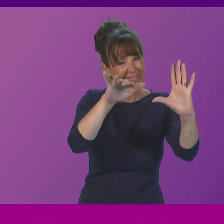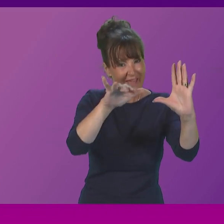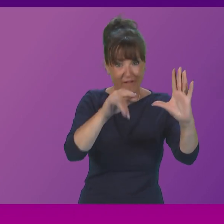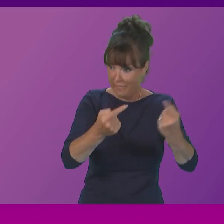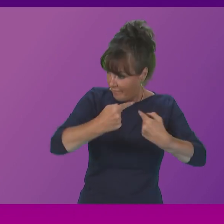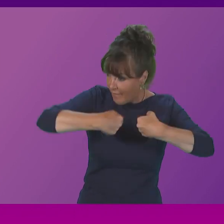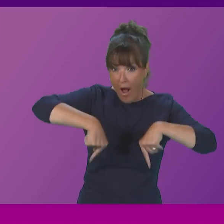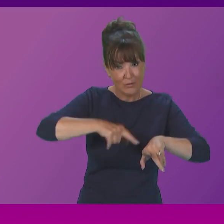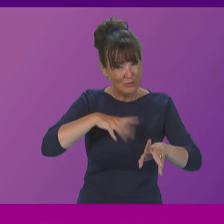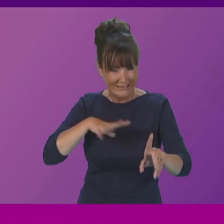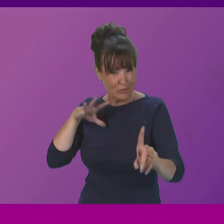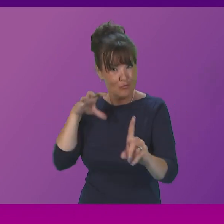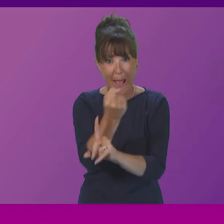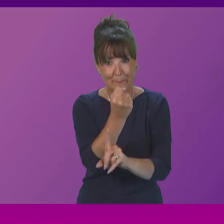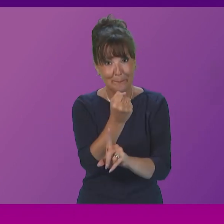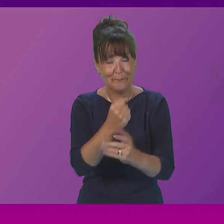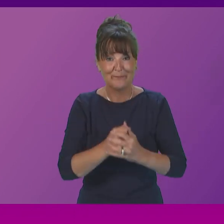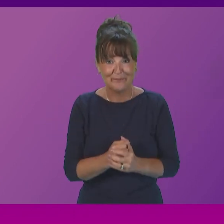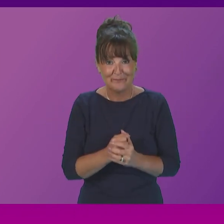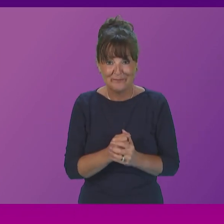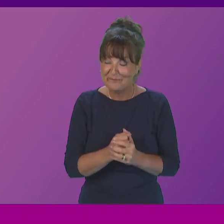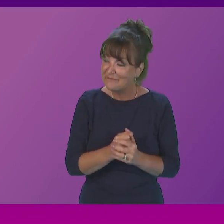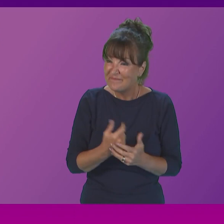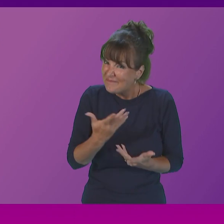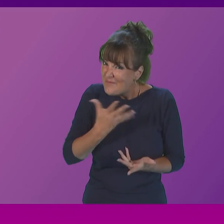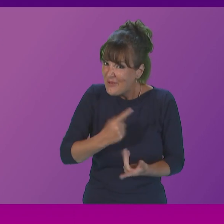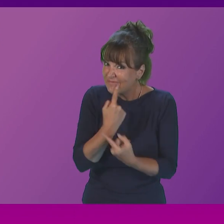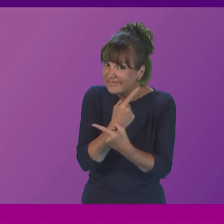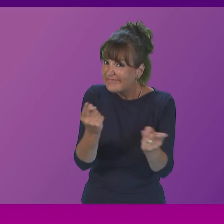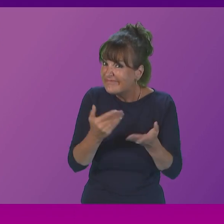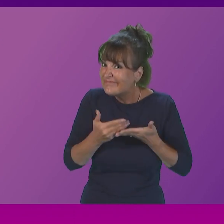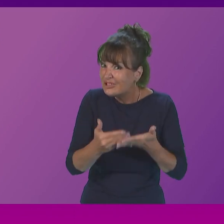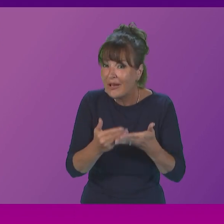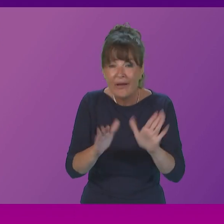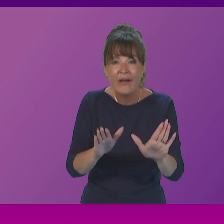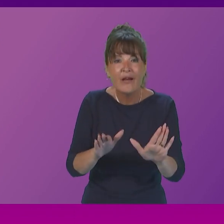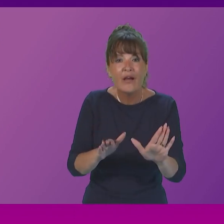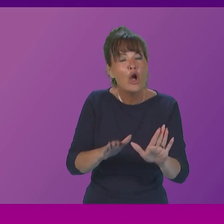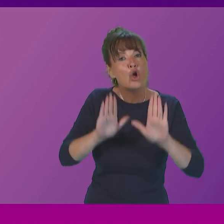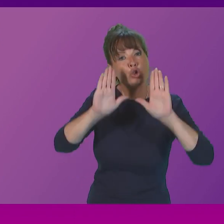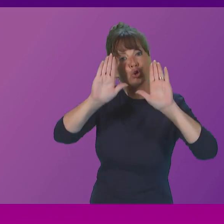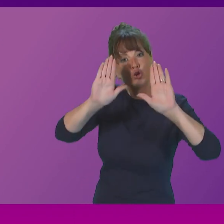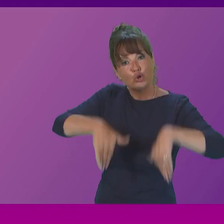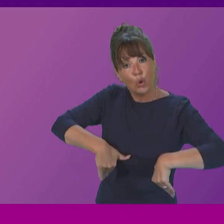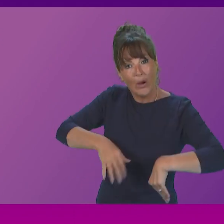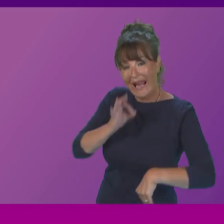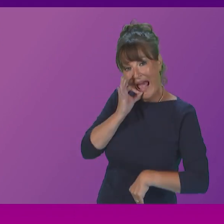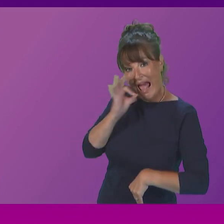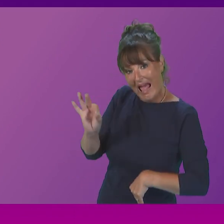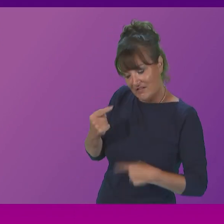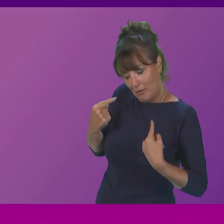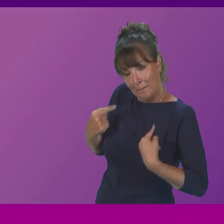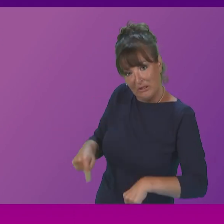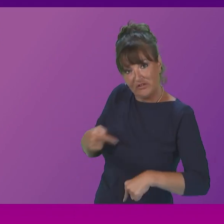for us to take. And what I would say is, rather than asking for permission, demanding our